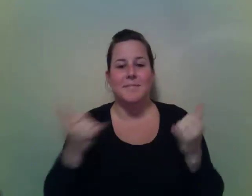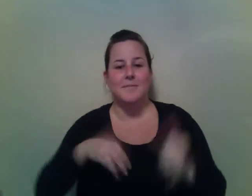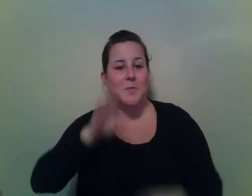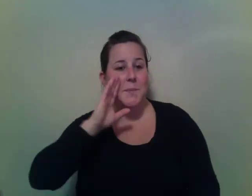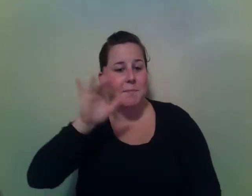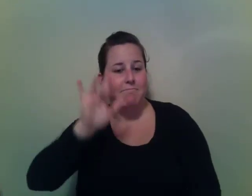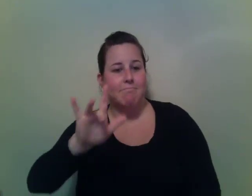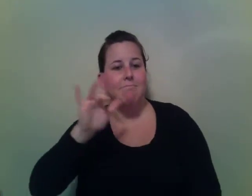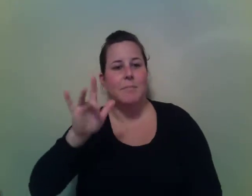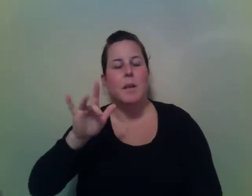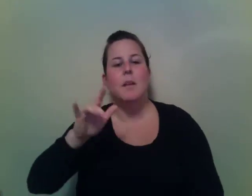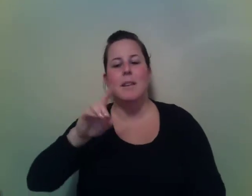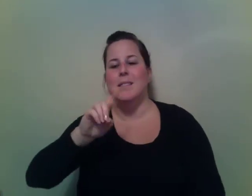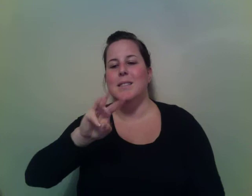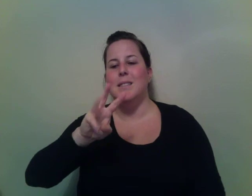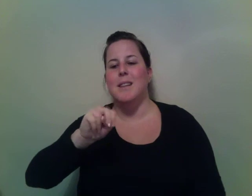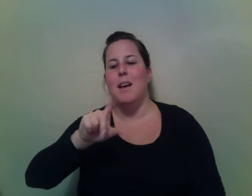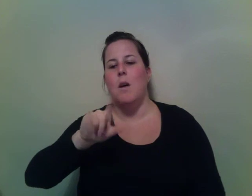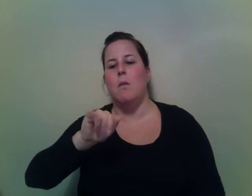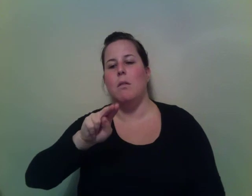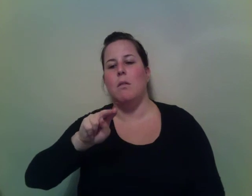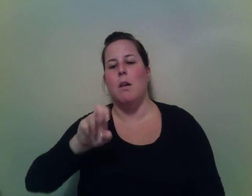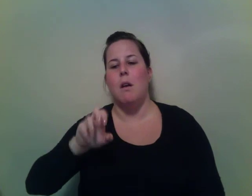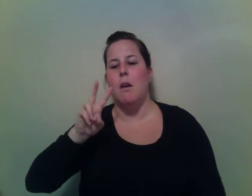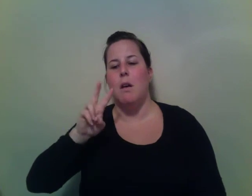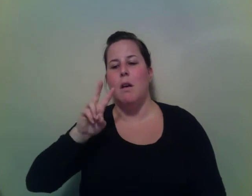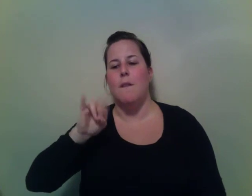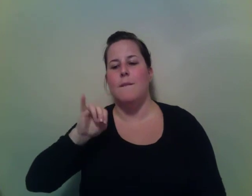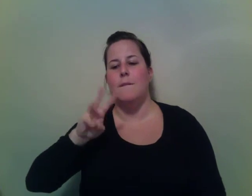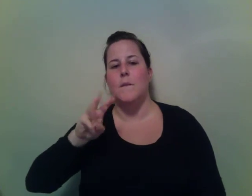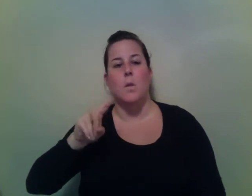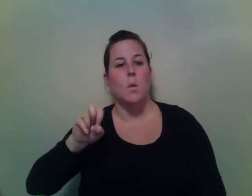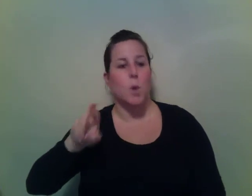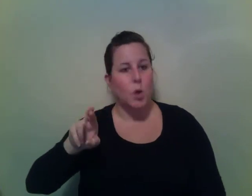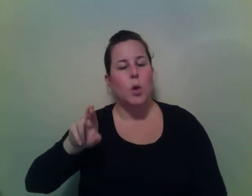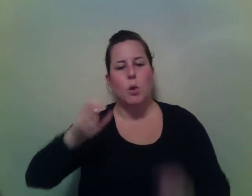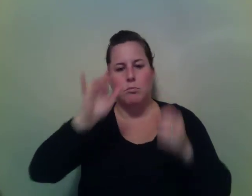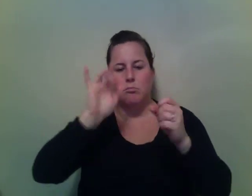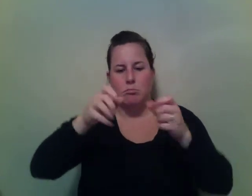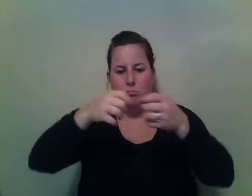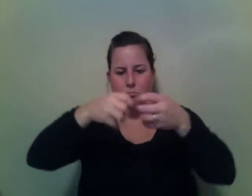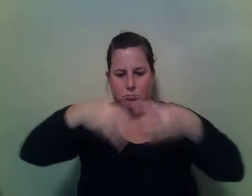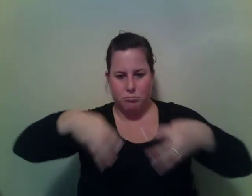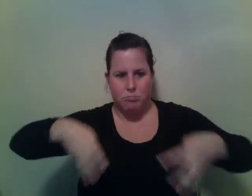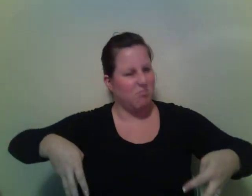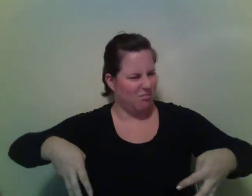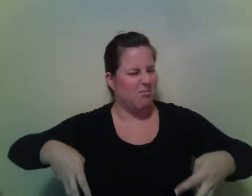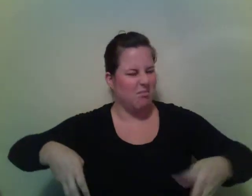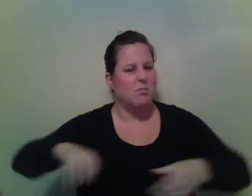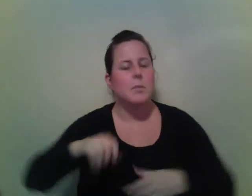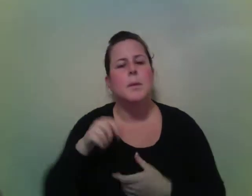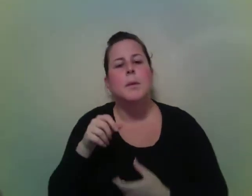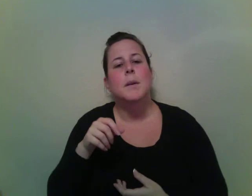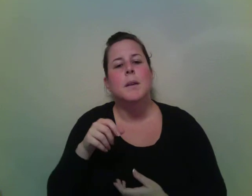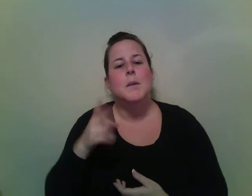Downline Viewer. And if you choose someone in your downline to look at this, always go to the little yellow man.